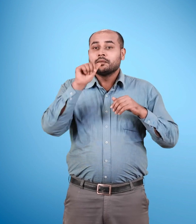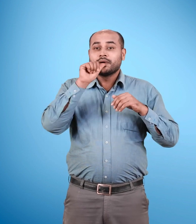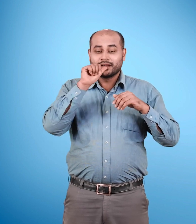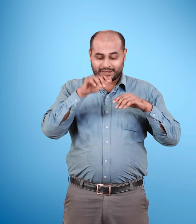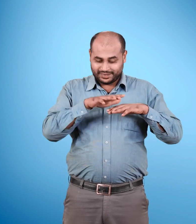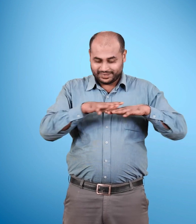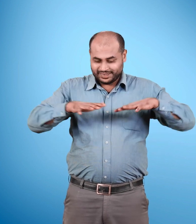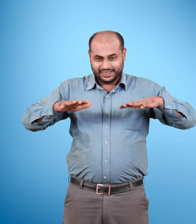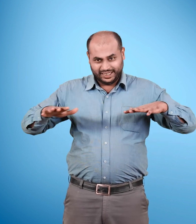water cycle.